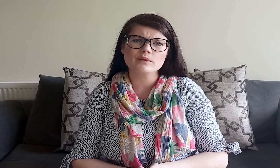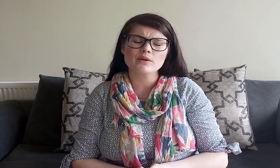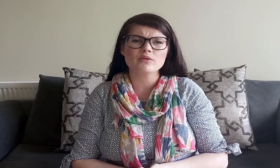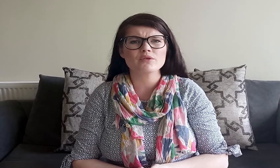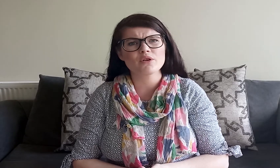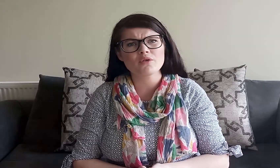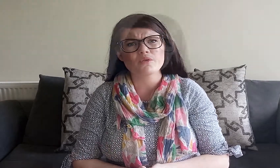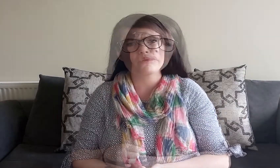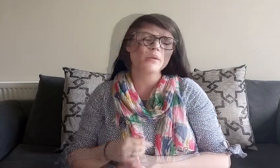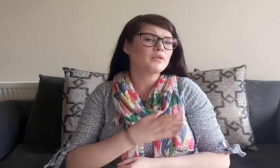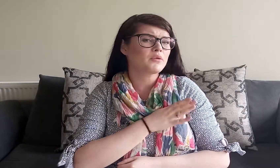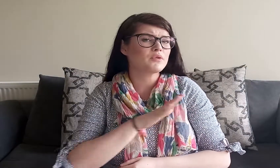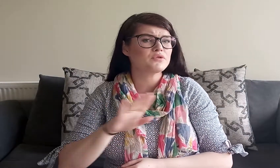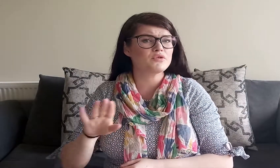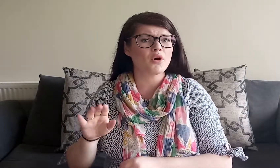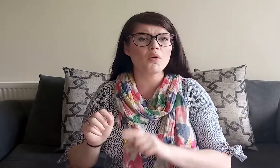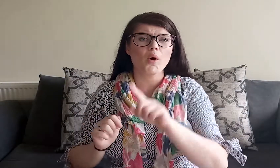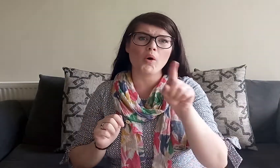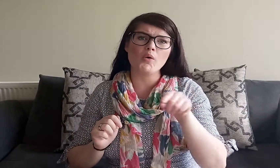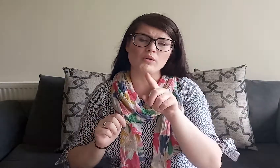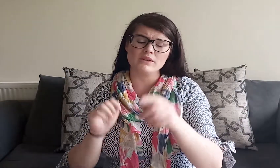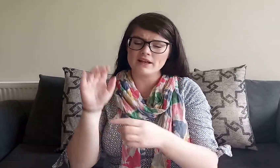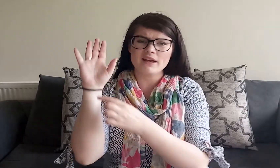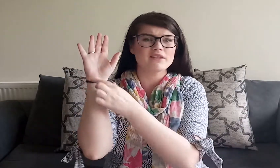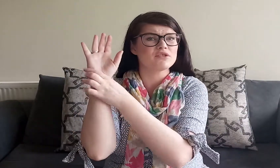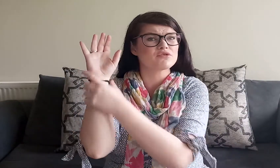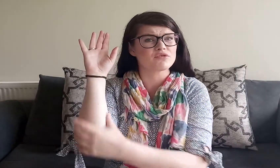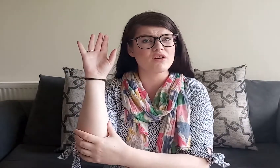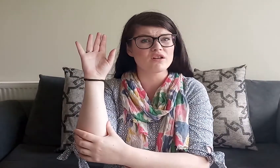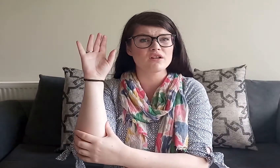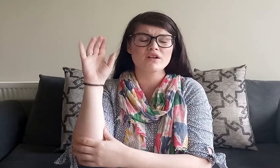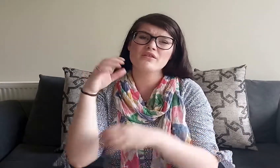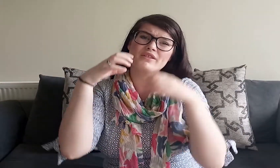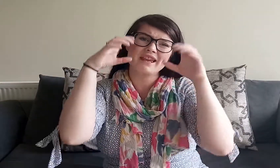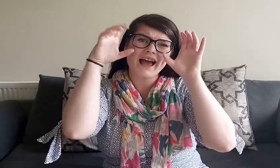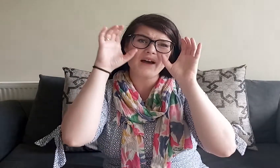Oh no, there was no hole in the trunk for the owl.